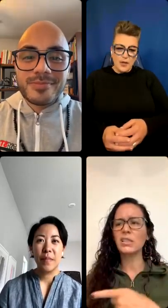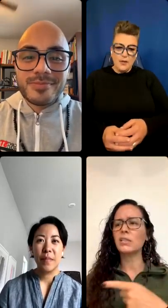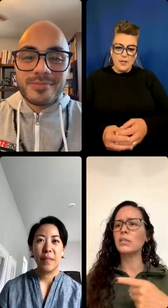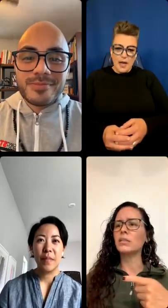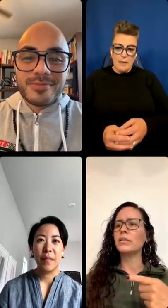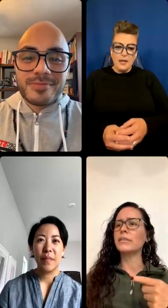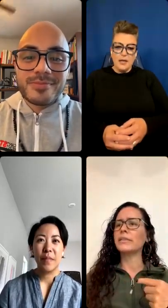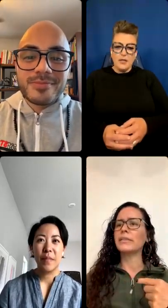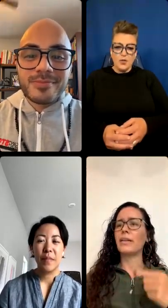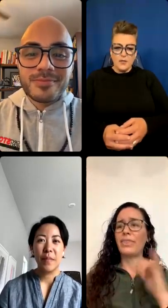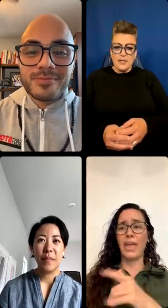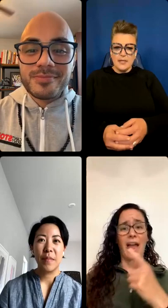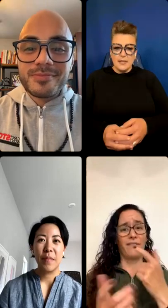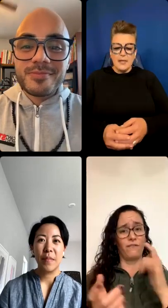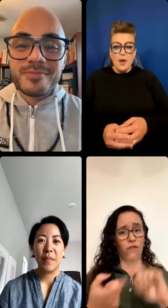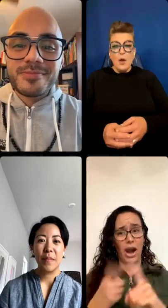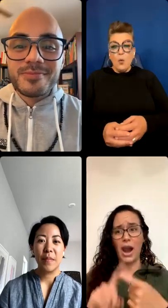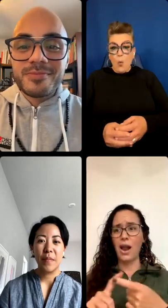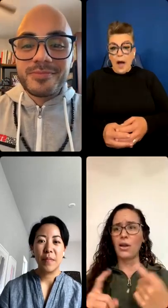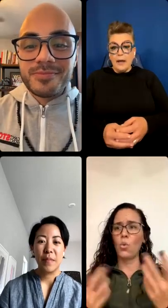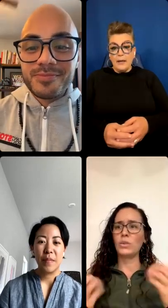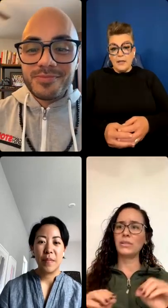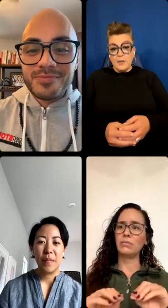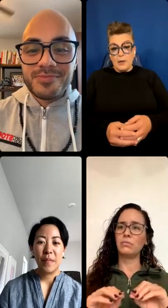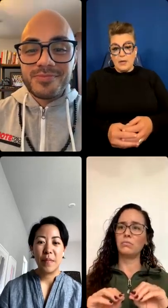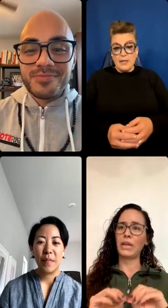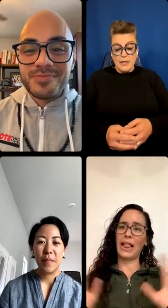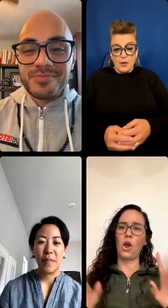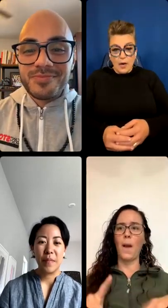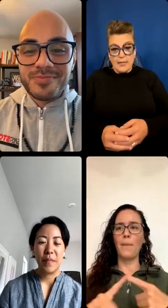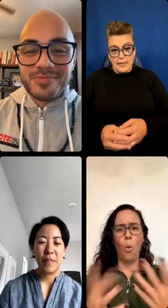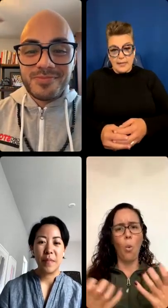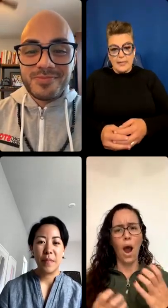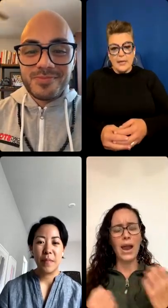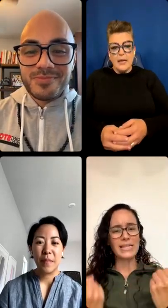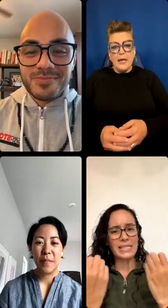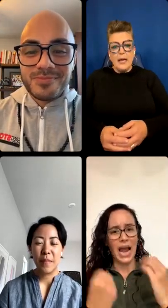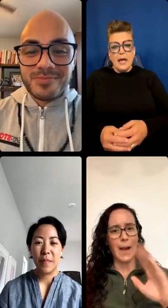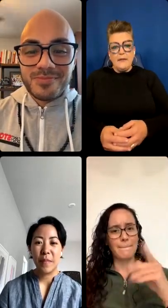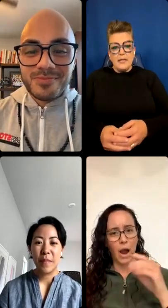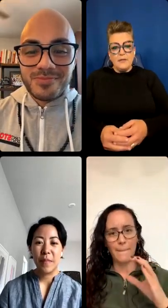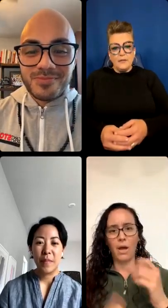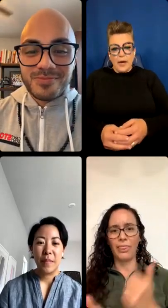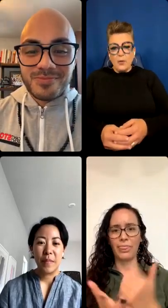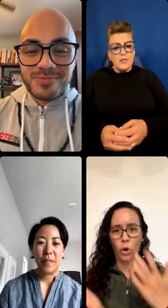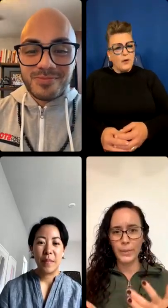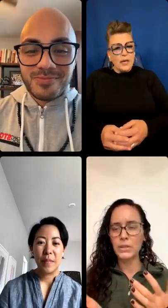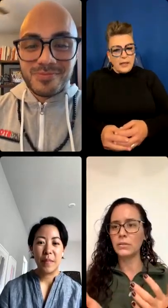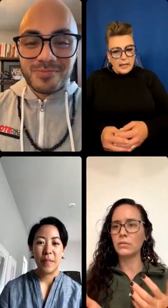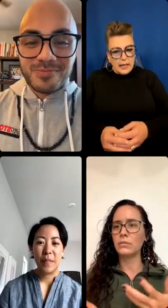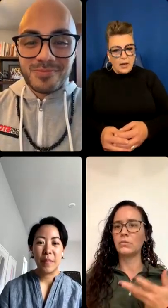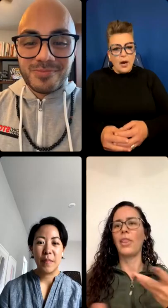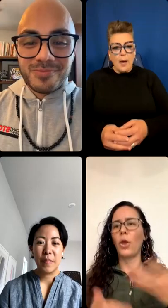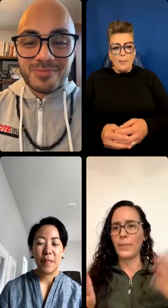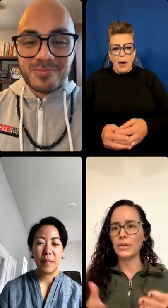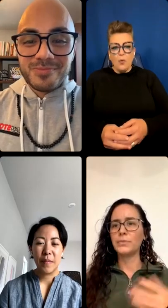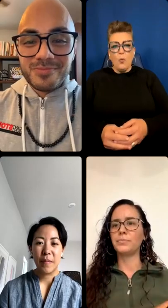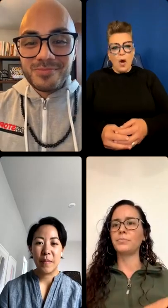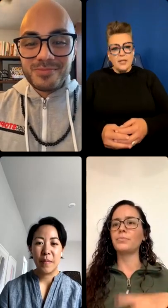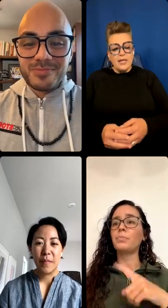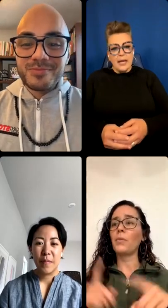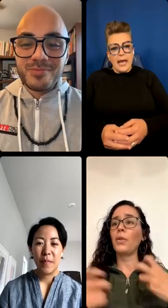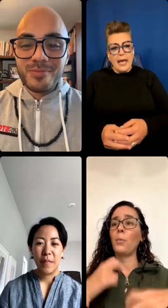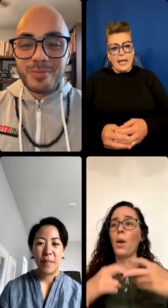very difficult time getting services while experiencing crisis. And this friend was very clear